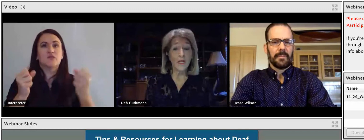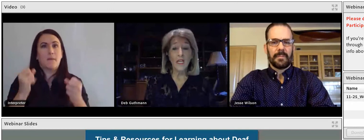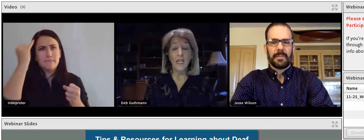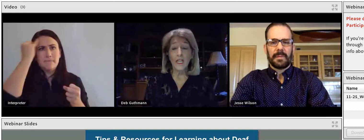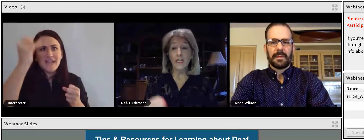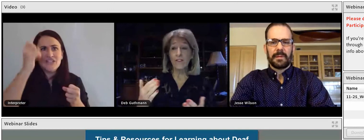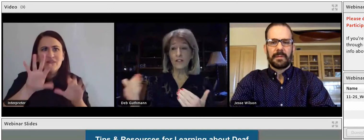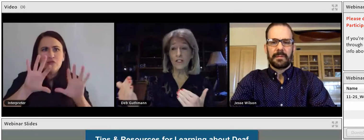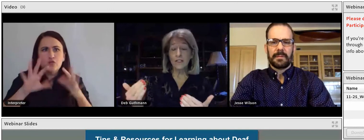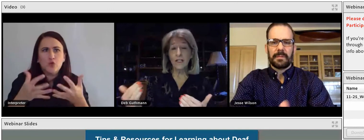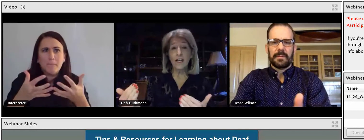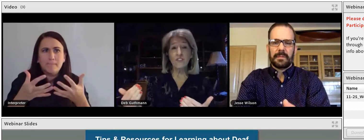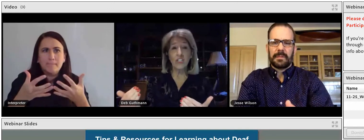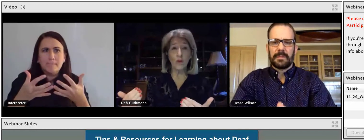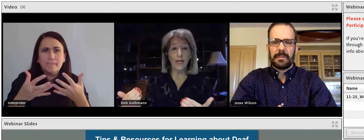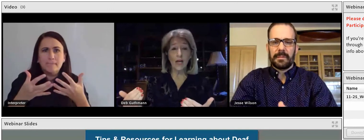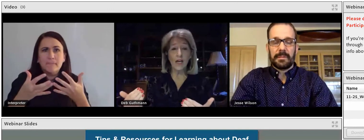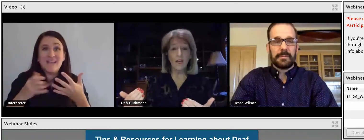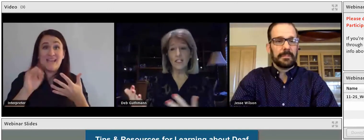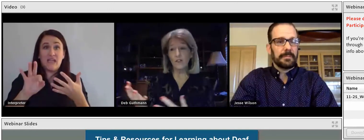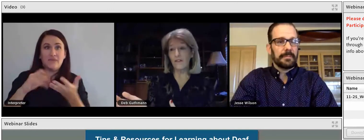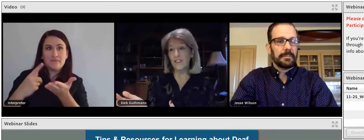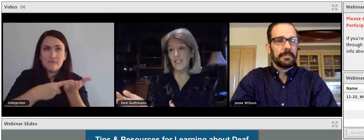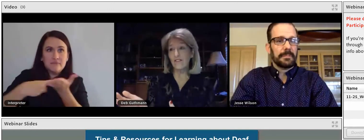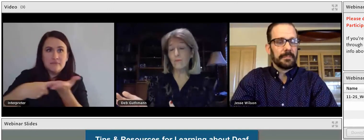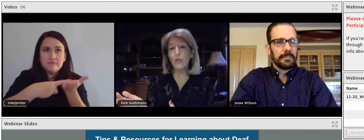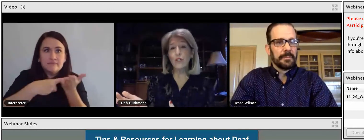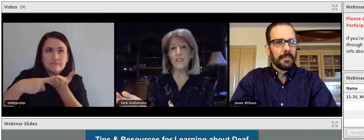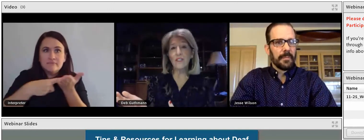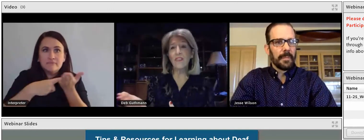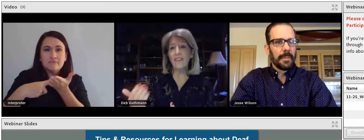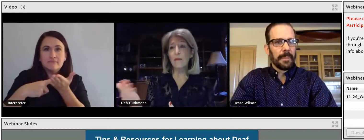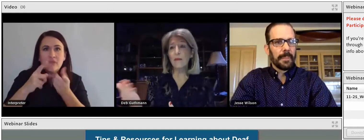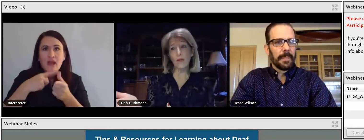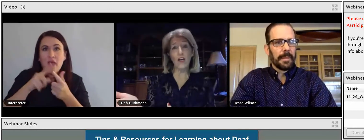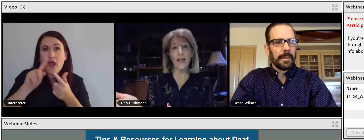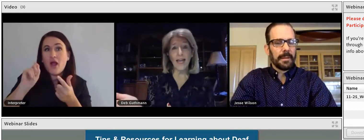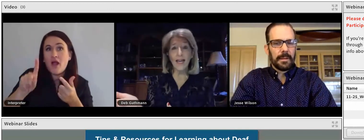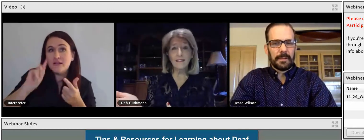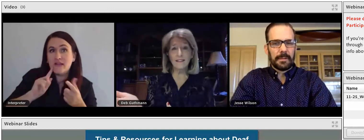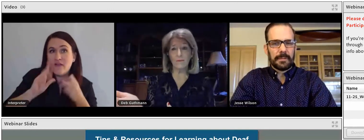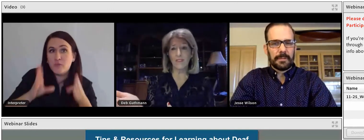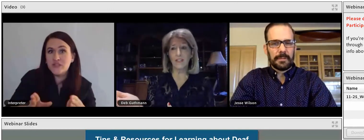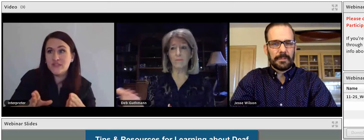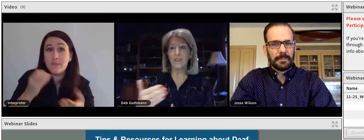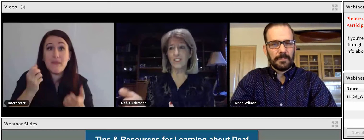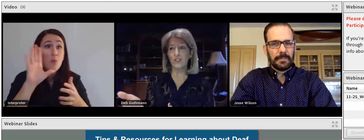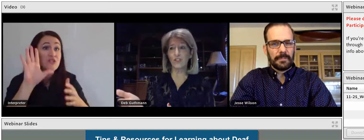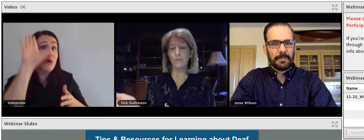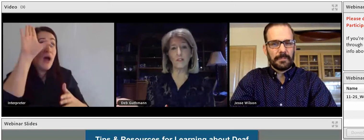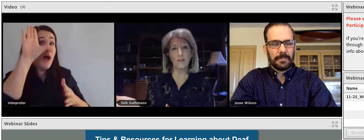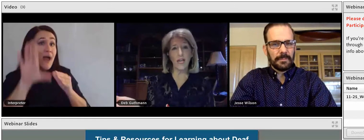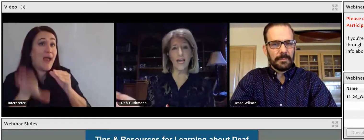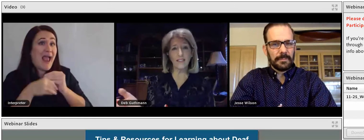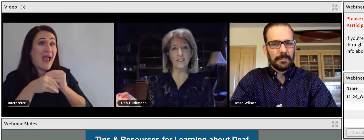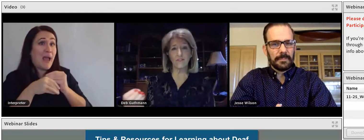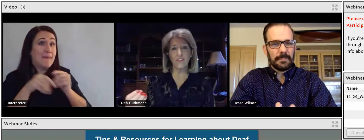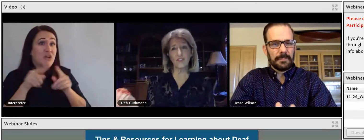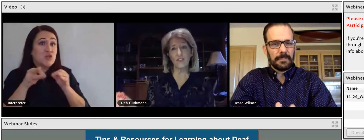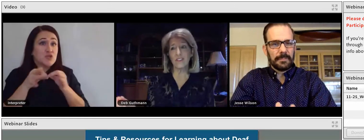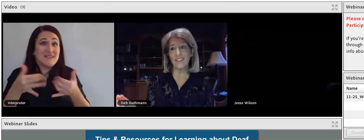doing a group. If there's a discussion going on and you have a deaf person, they may want to add something, but the